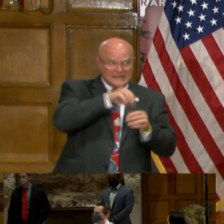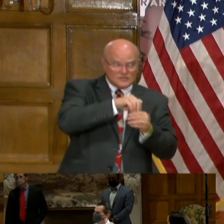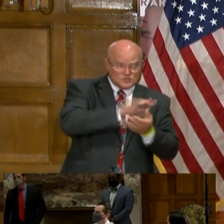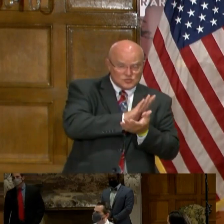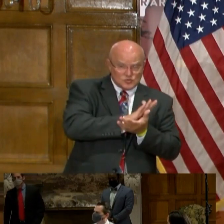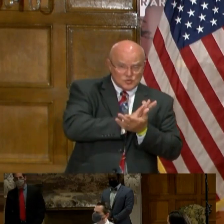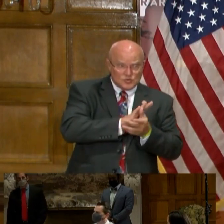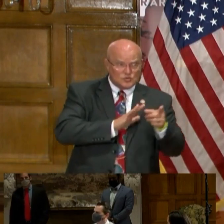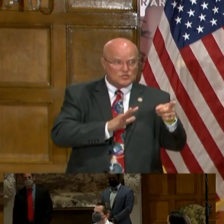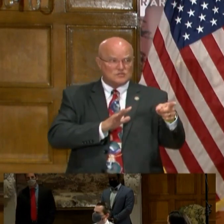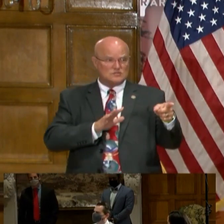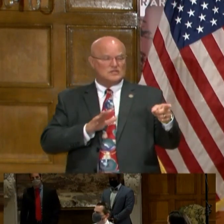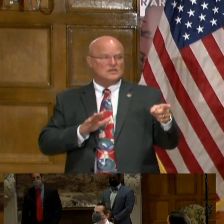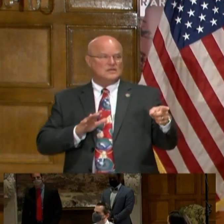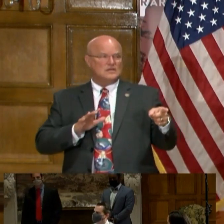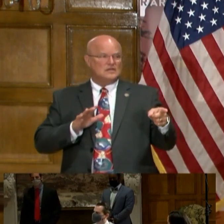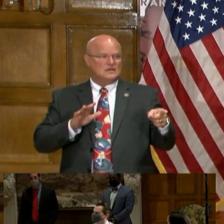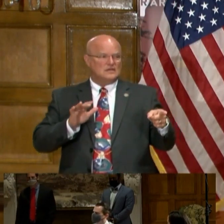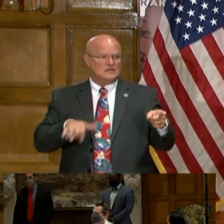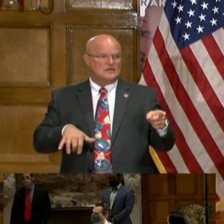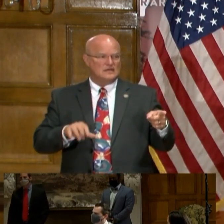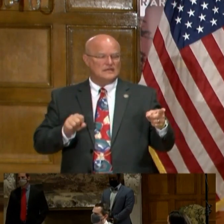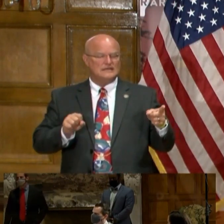Yes, in K through 12 schools.